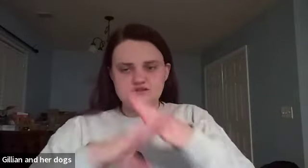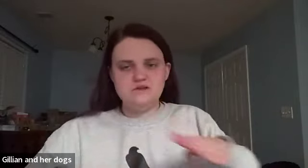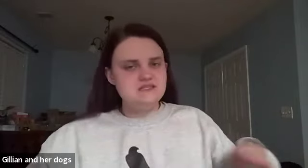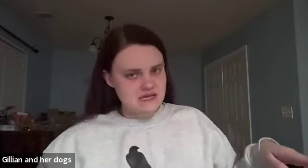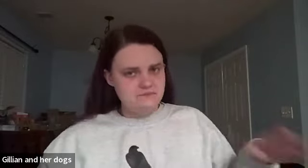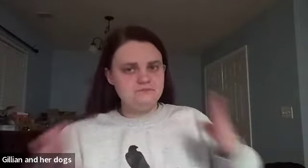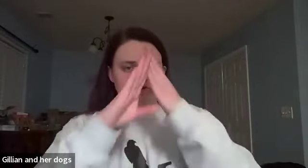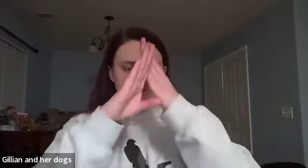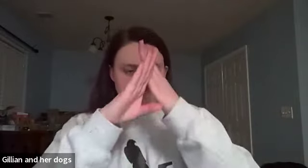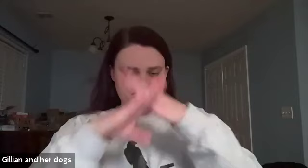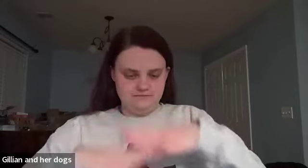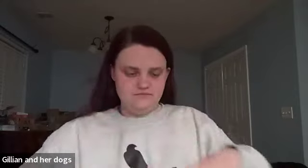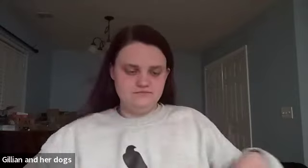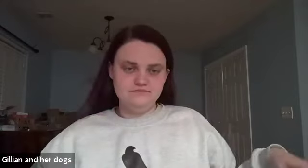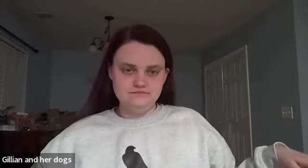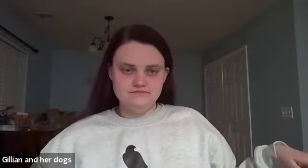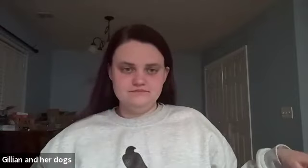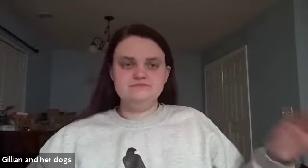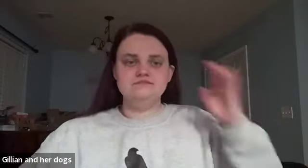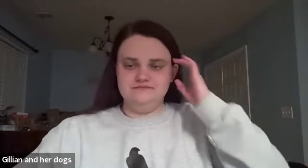This one is the same for those.